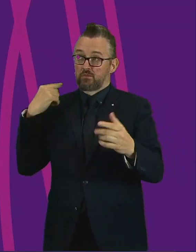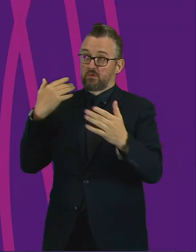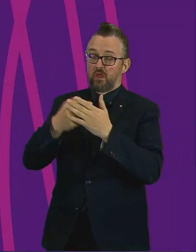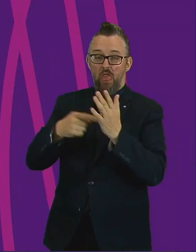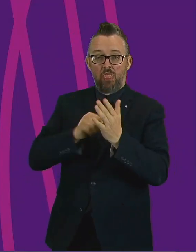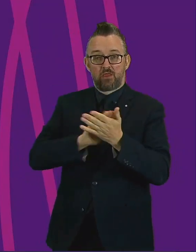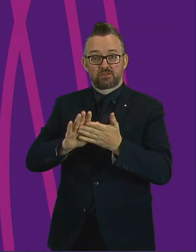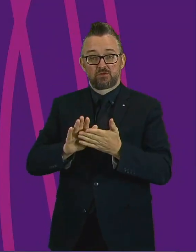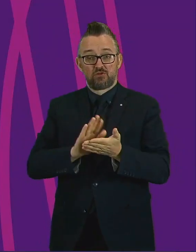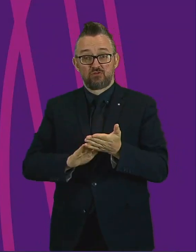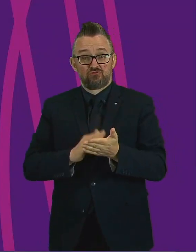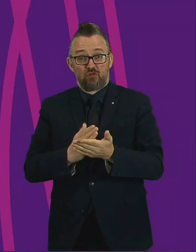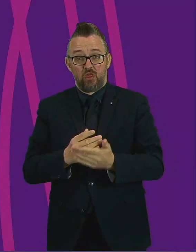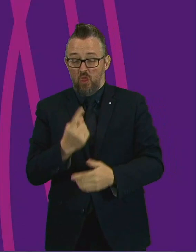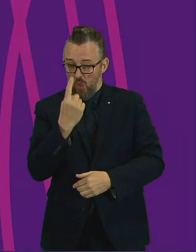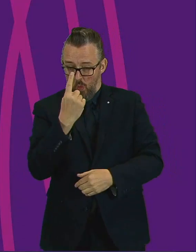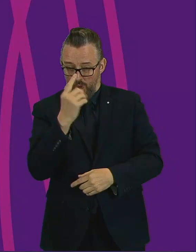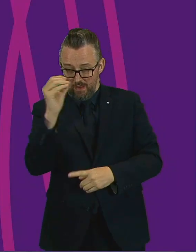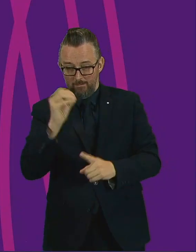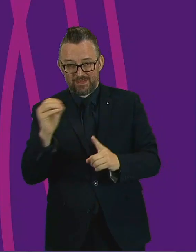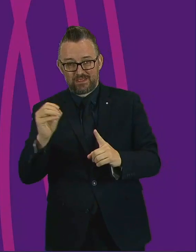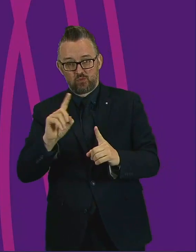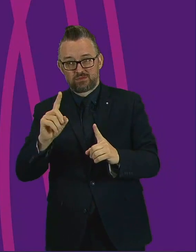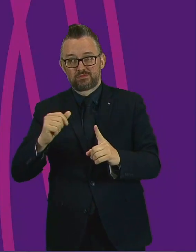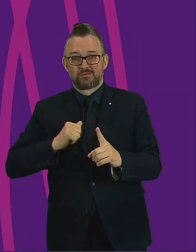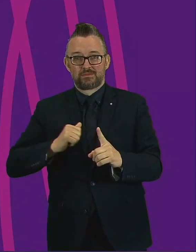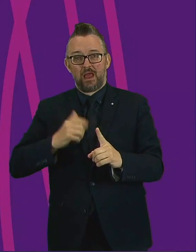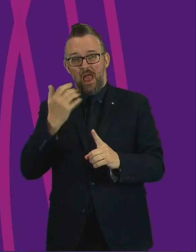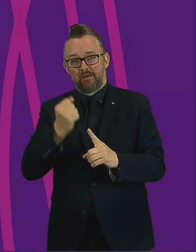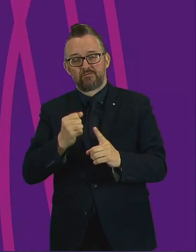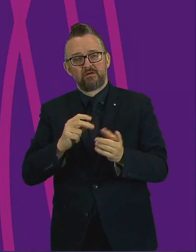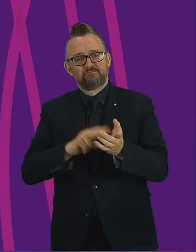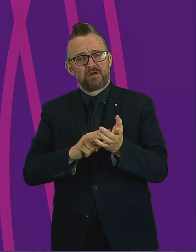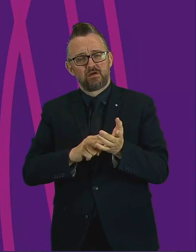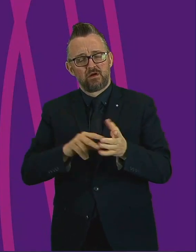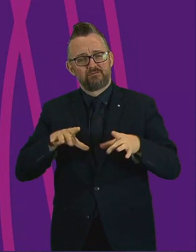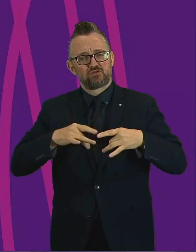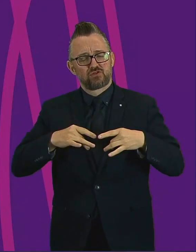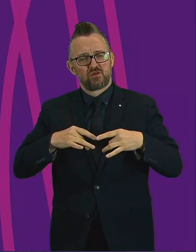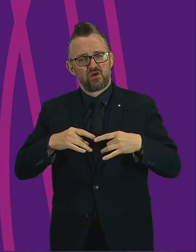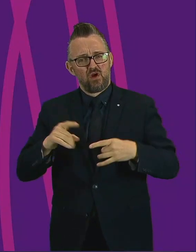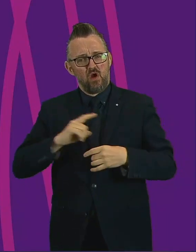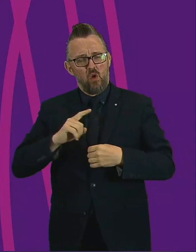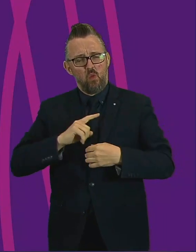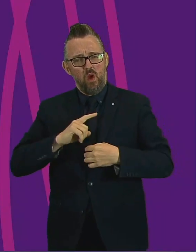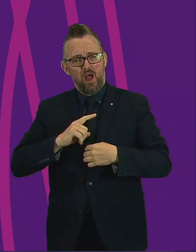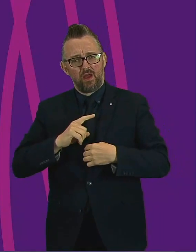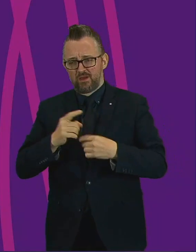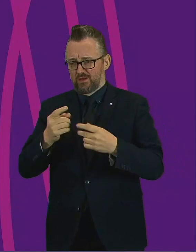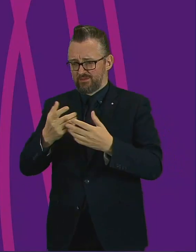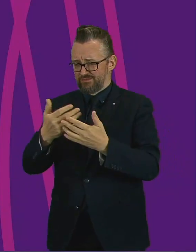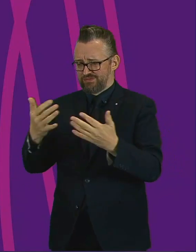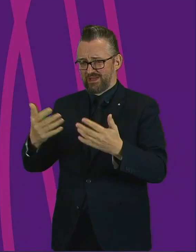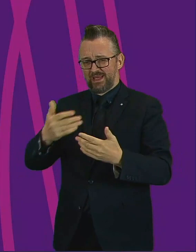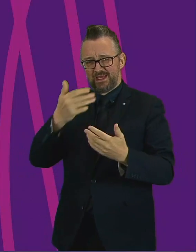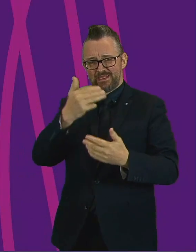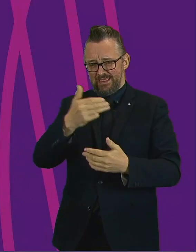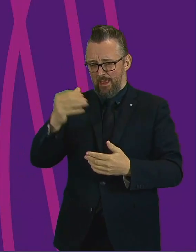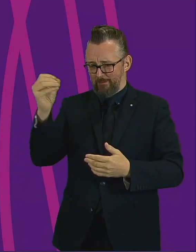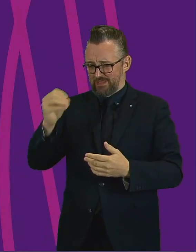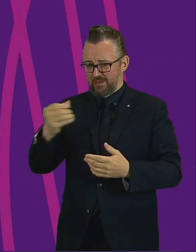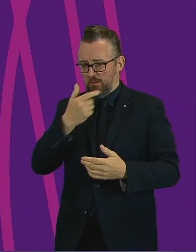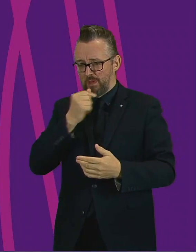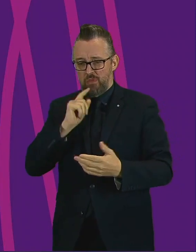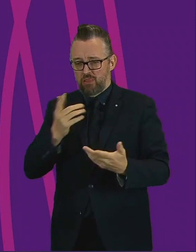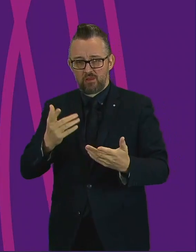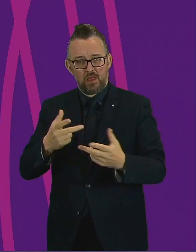just 1% of those estimated to have the virus. Why are we missing so many people? That's 99% of people